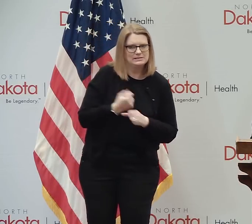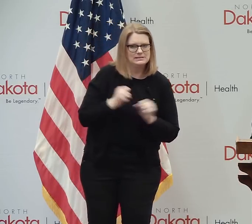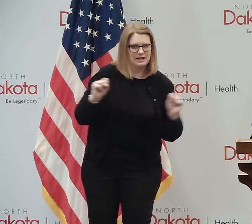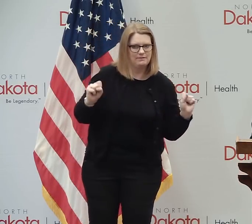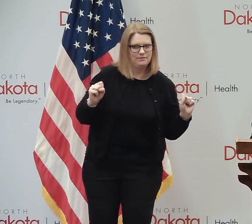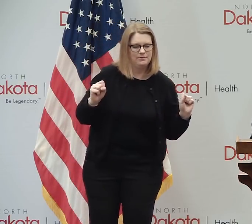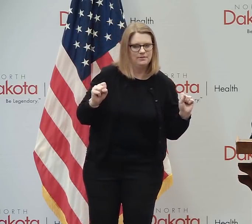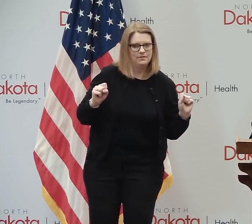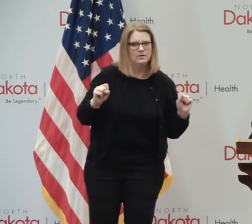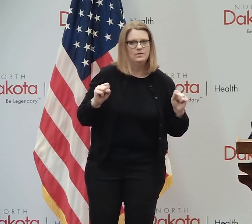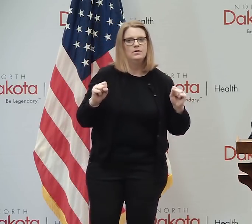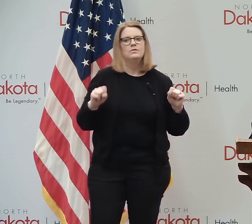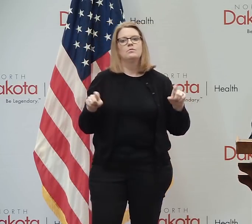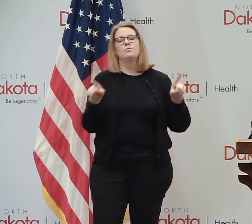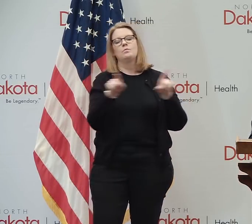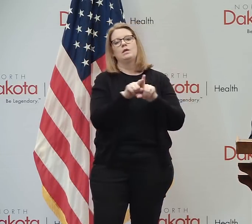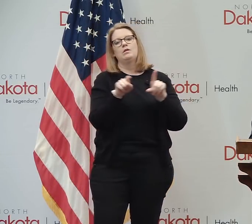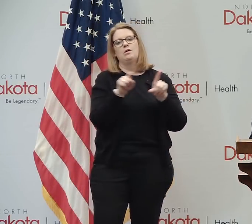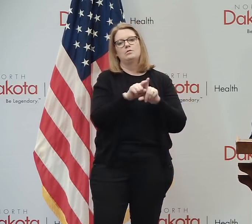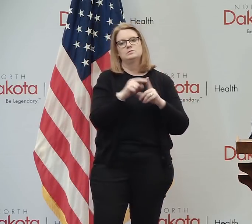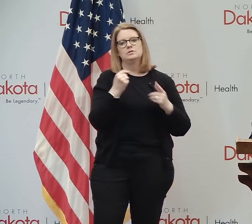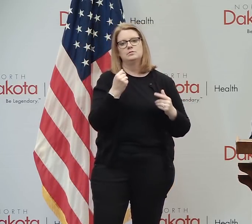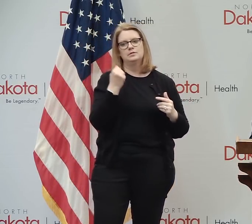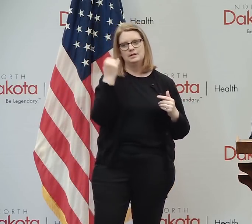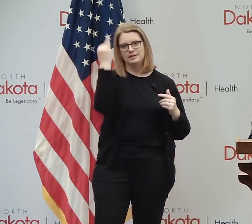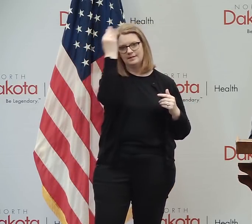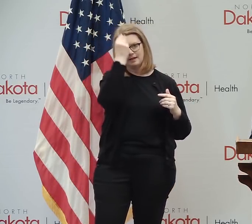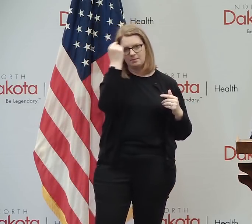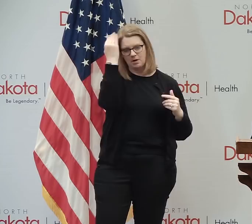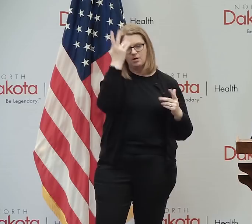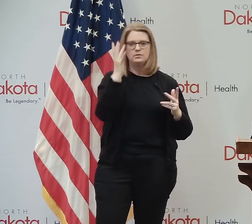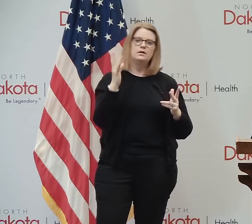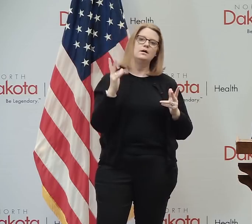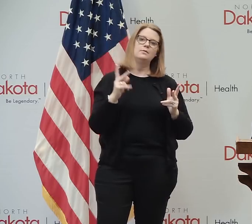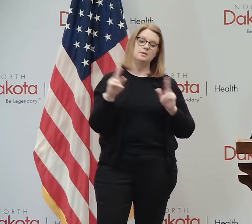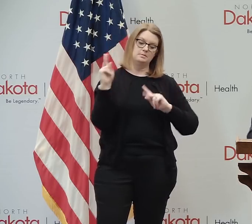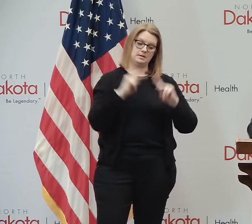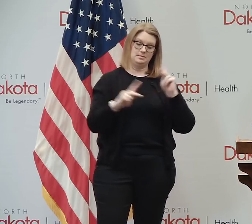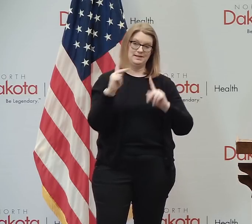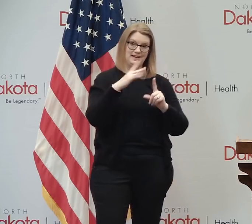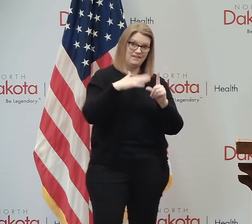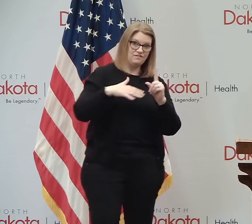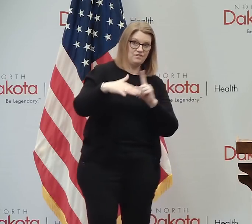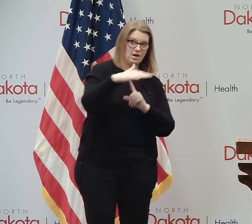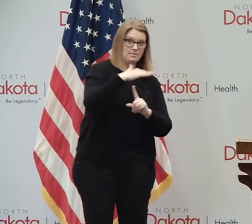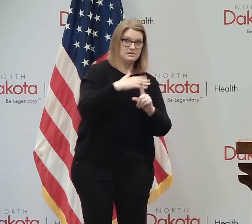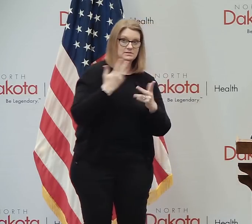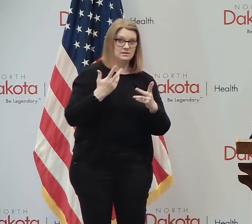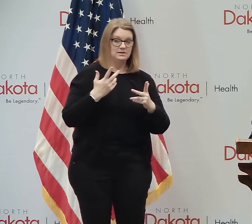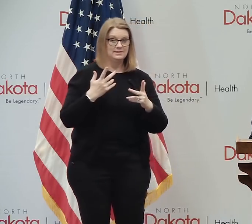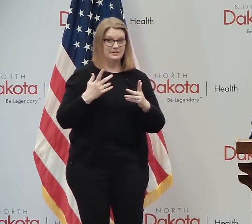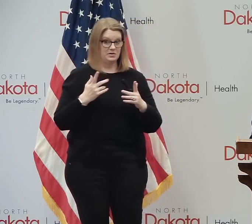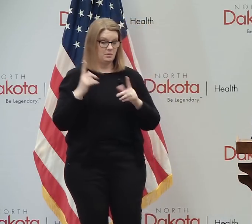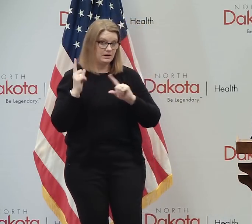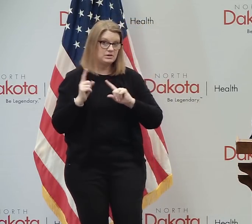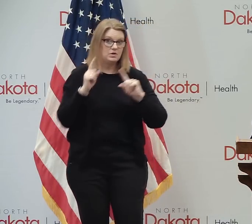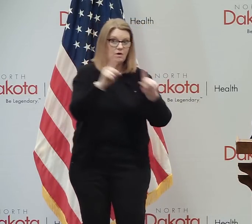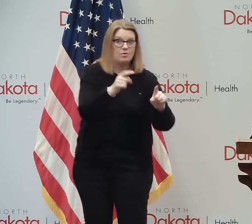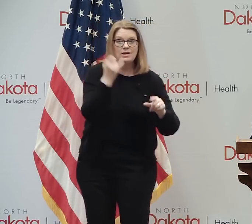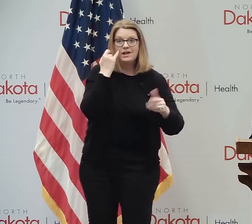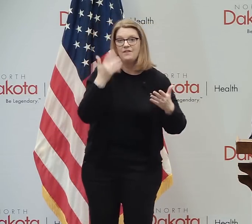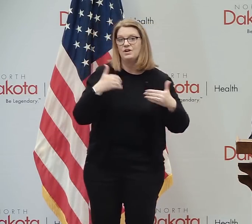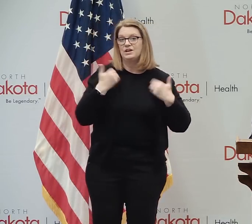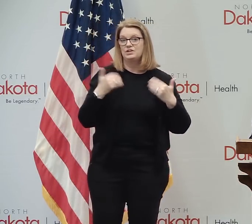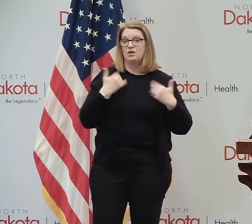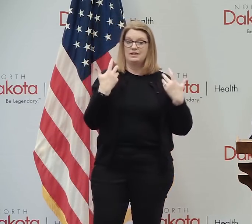And again, we also reflect if we've got people in these environments that want to come out, understand that if you're young and healthy,